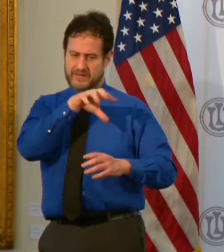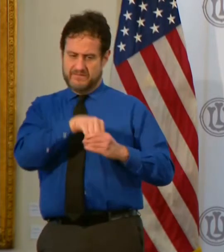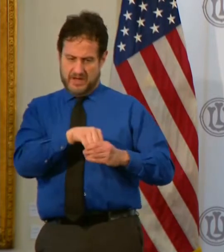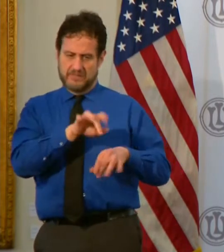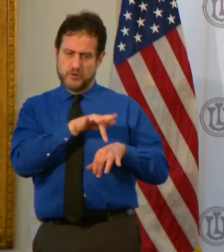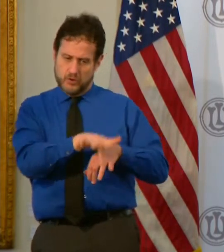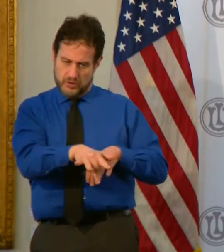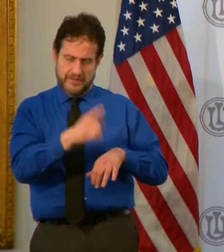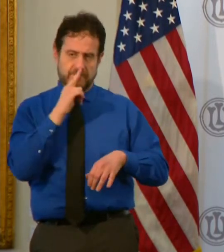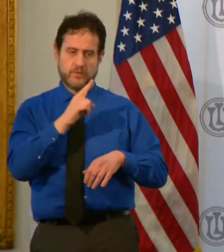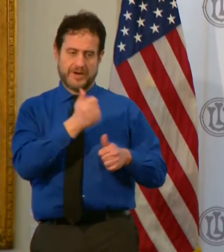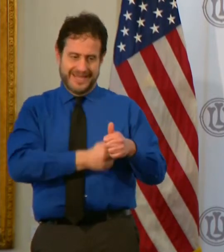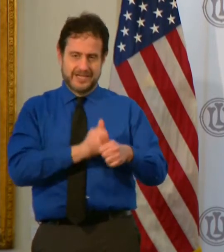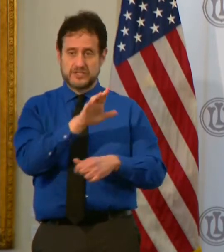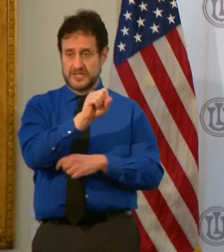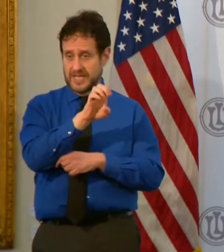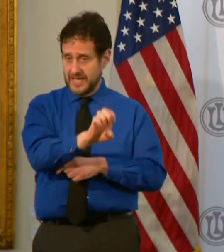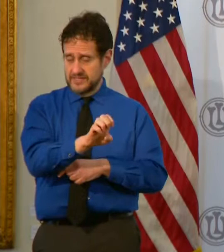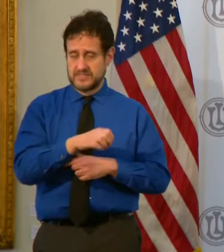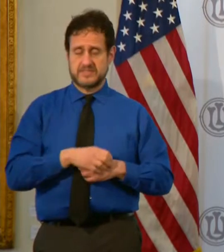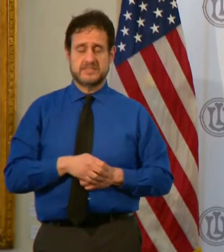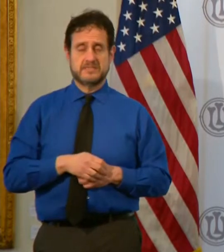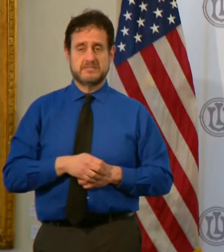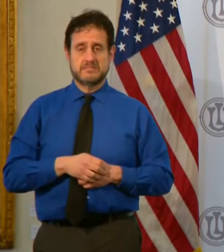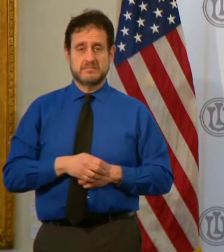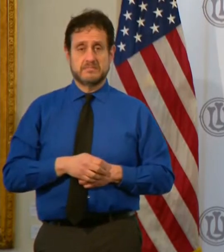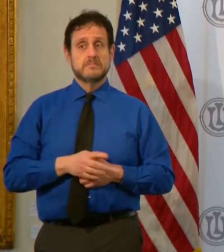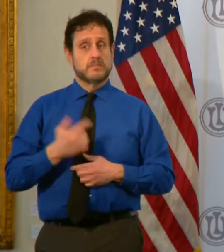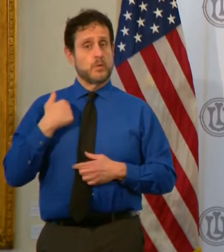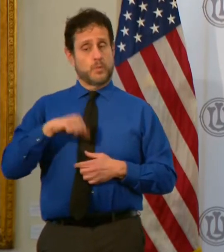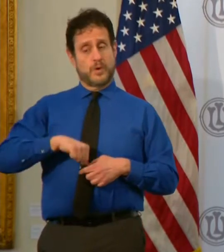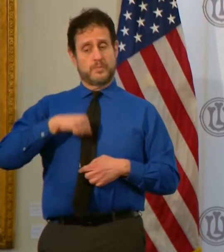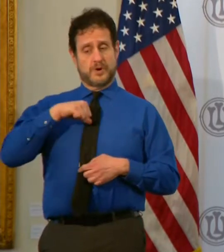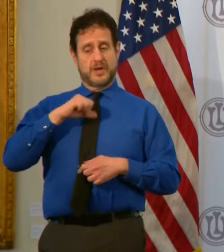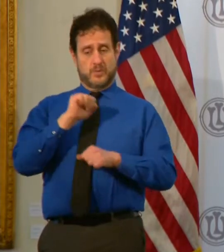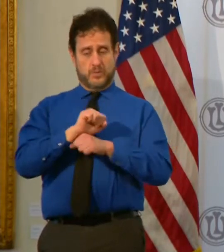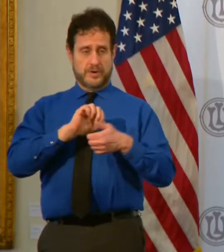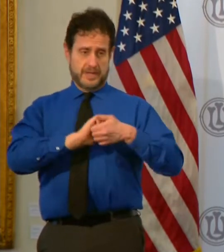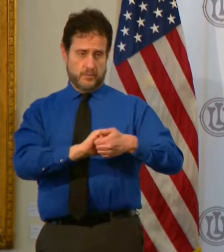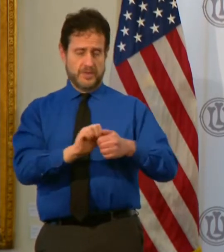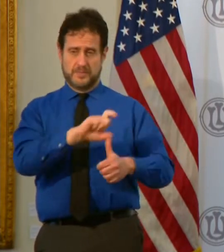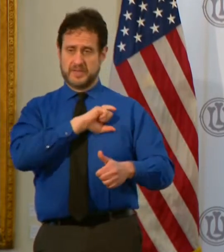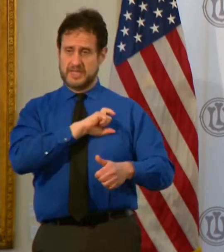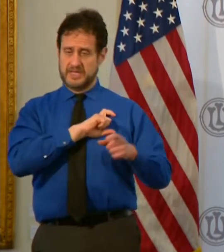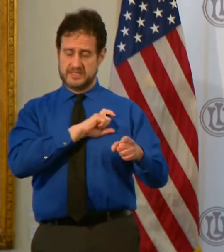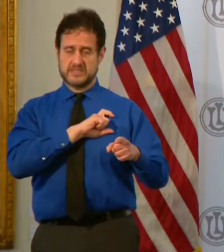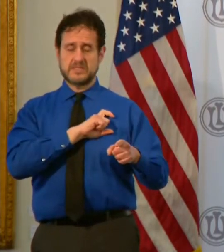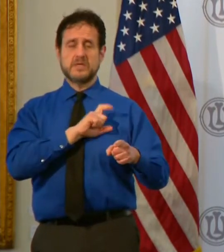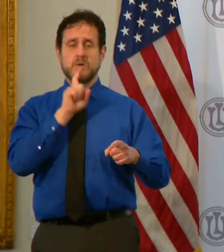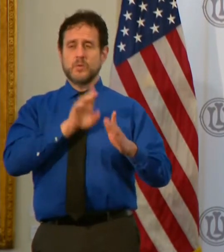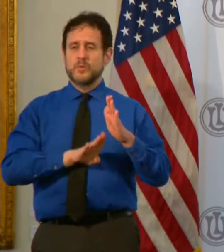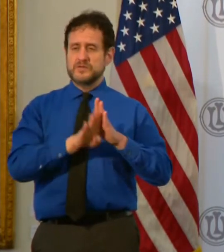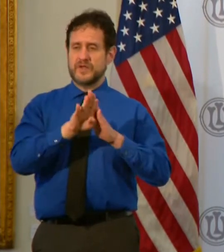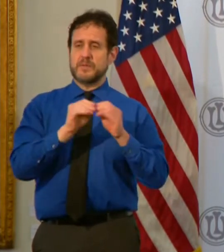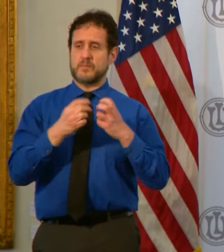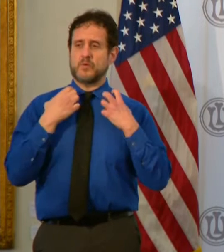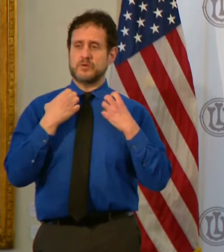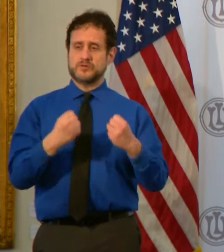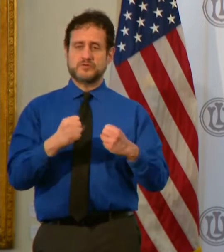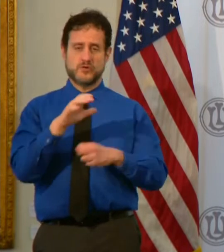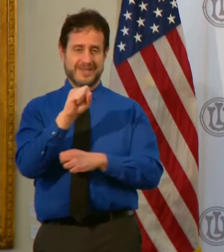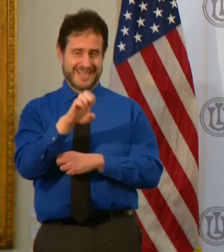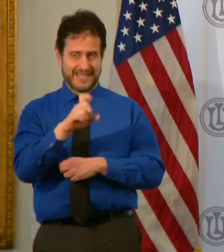How do we ensure, I think one of the things that we are really proud of in our work with our police partners are building stronger cases so that we can get